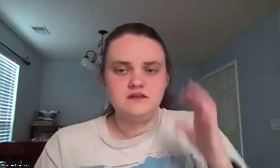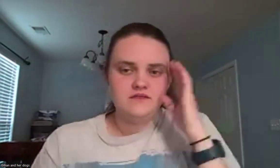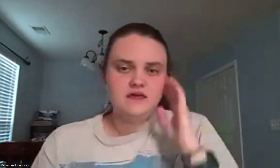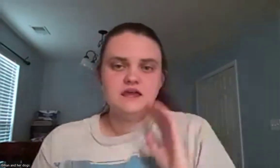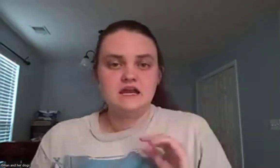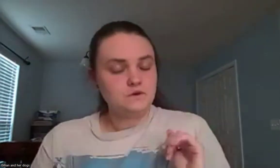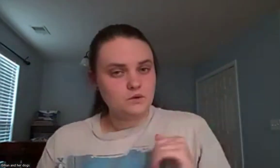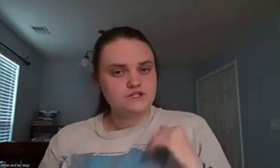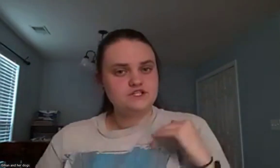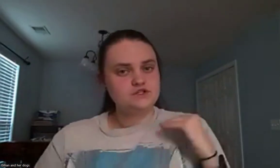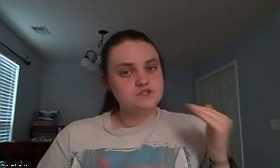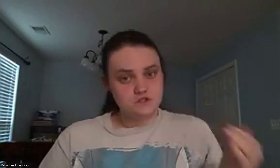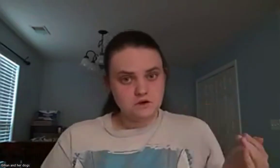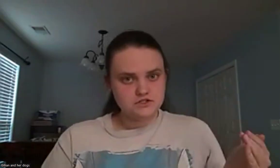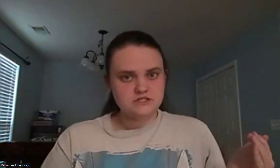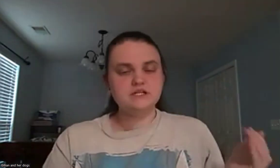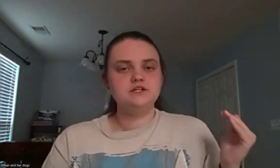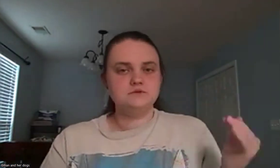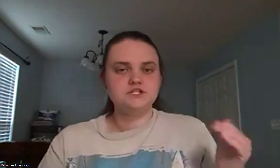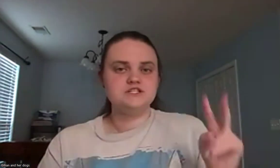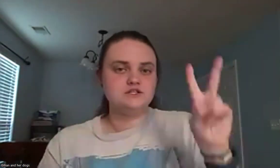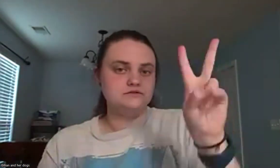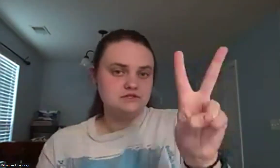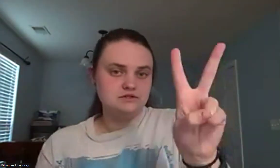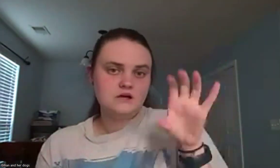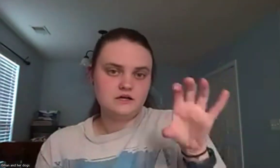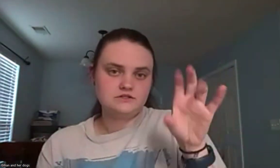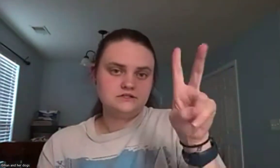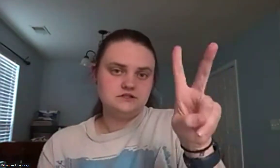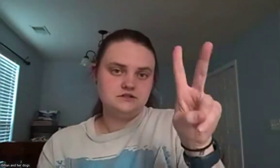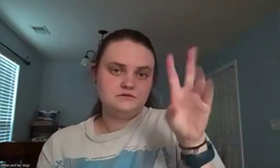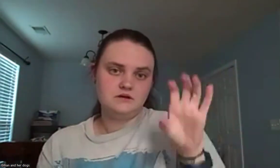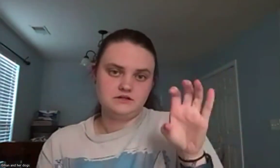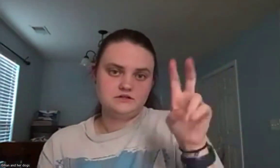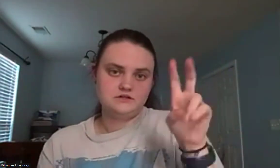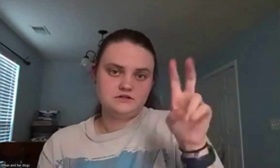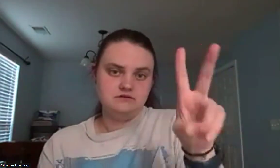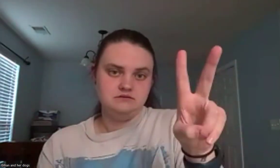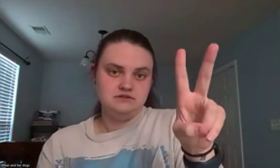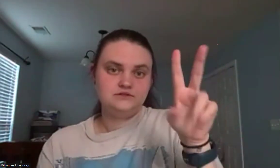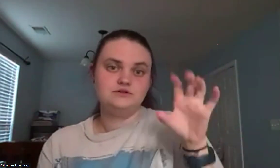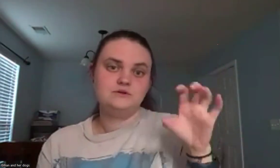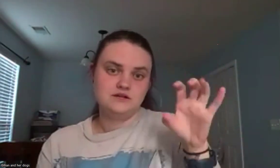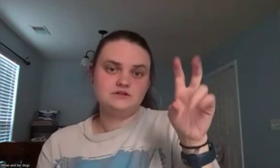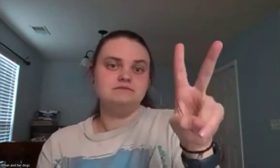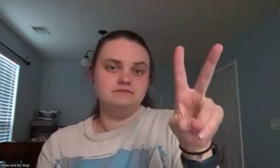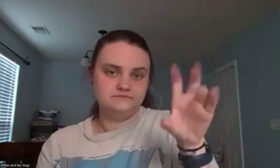And then if you were going to do 200, you would just do 200, 200, 200,